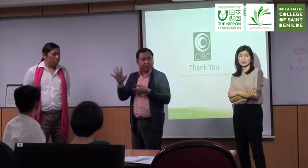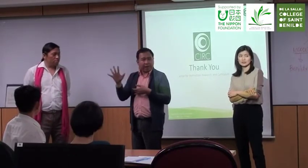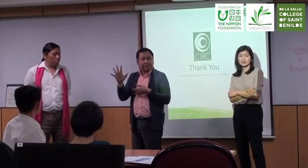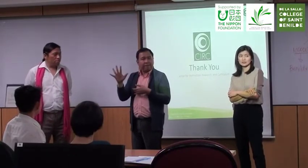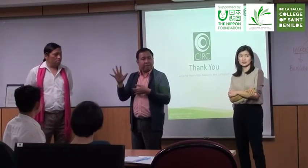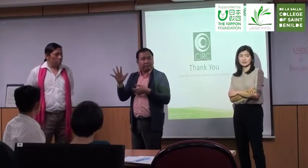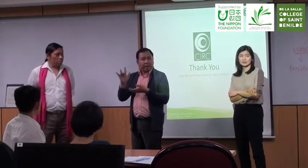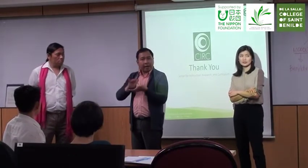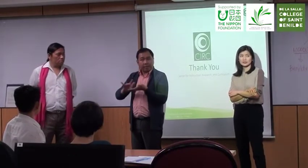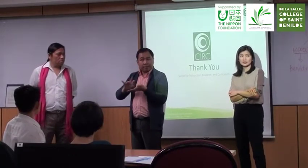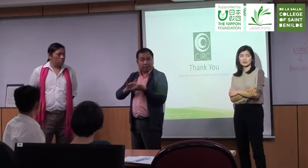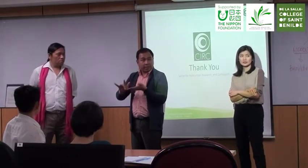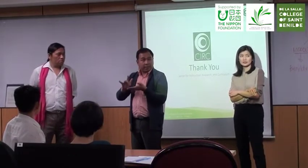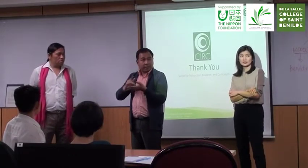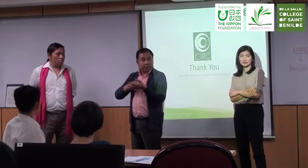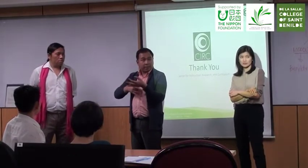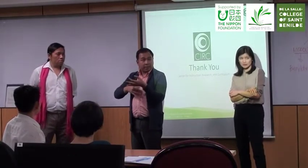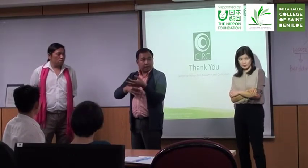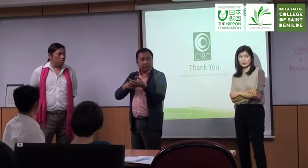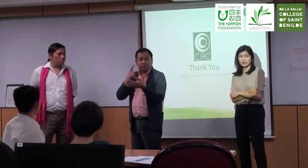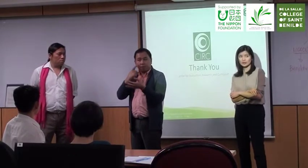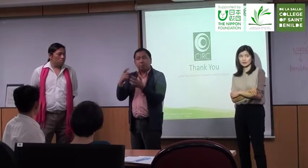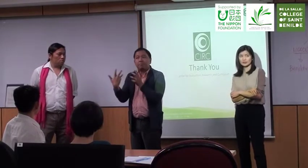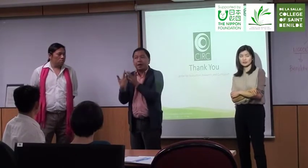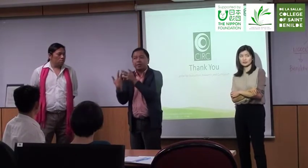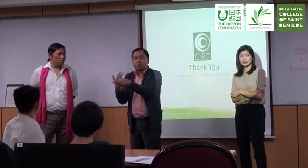in lieu of the e-classroom.